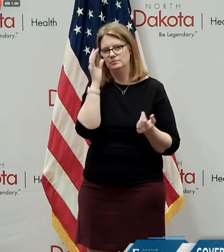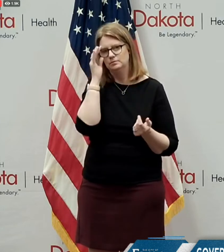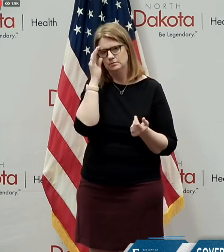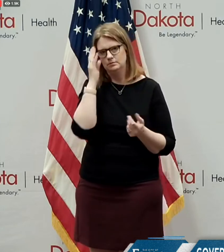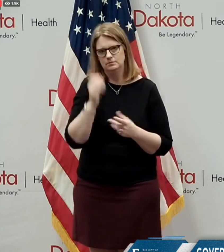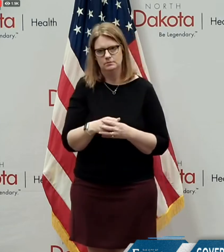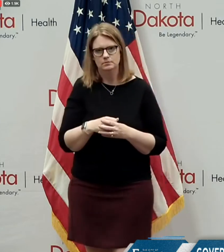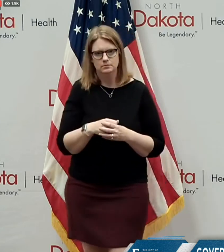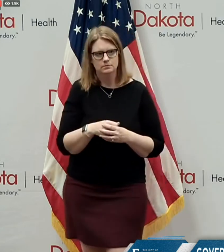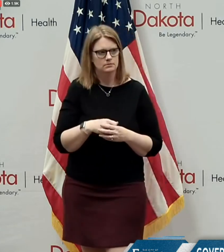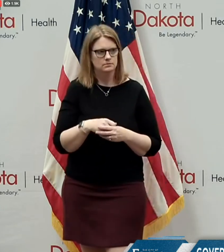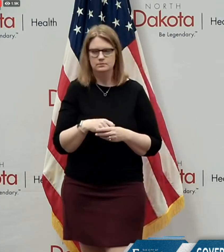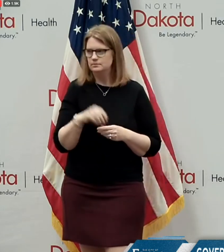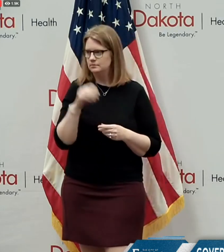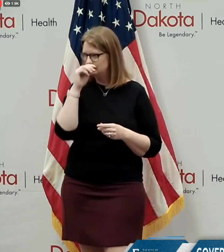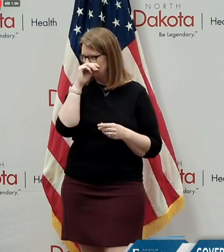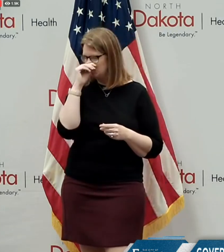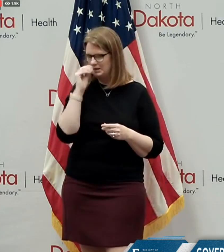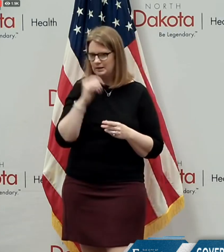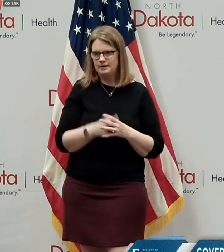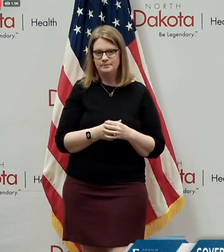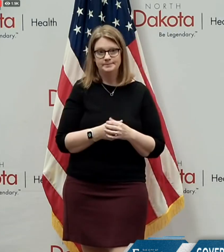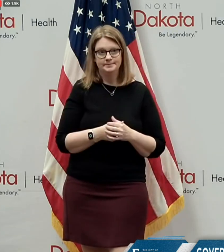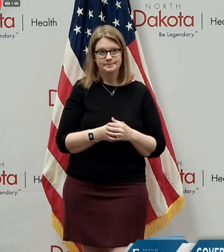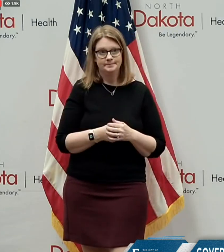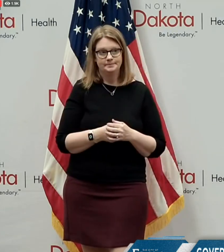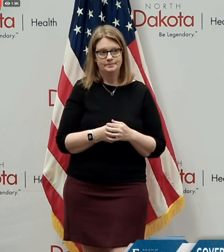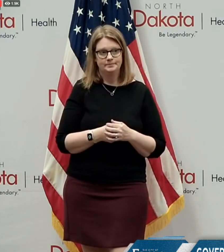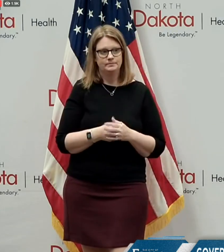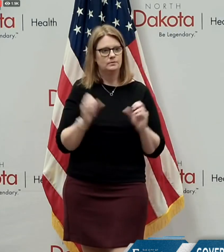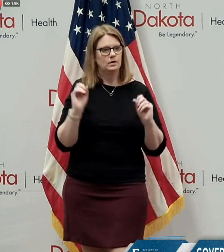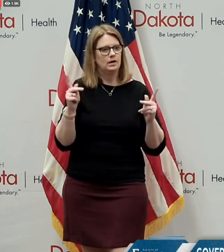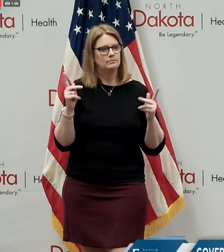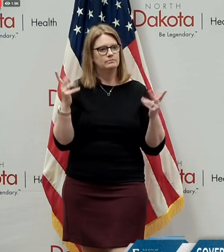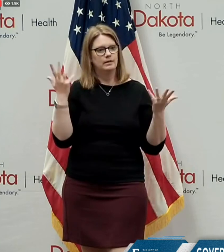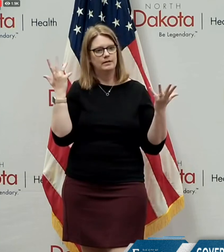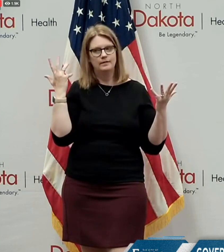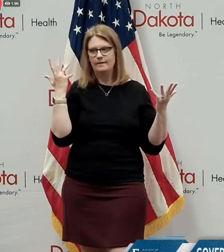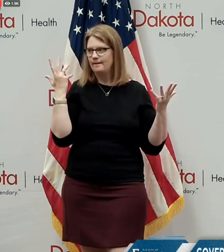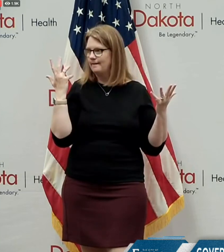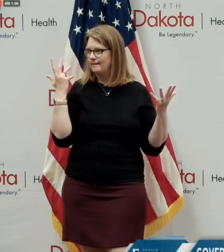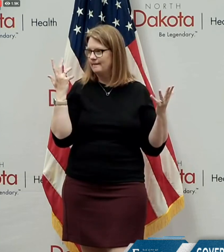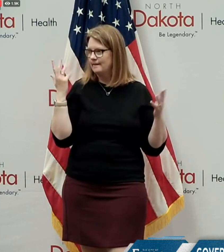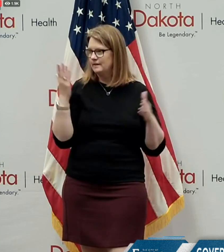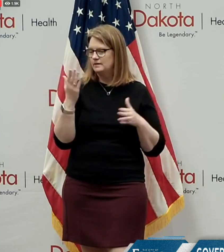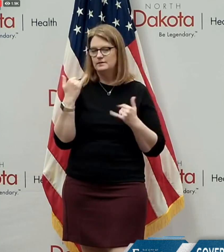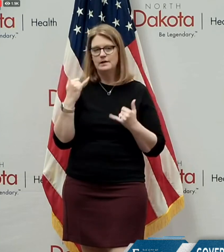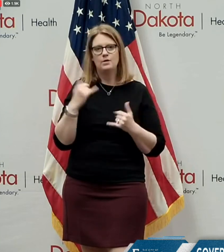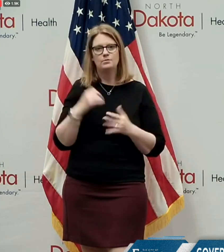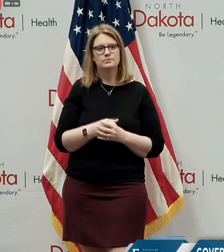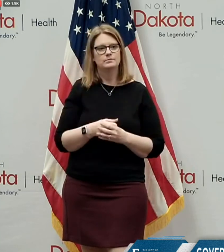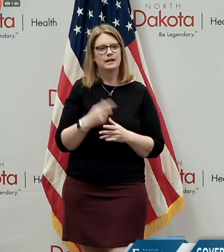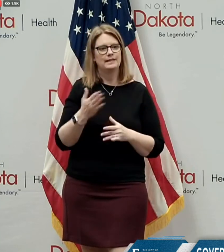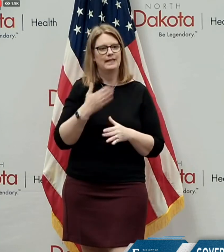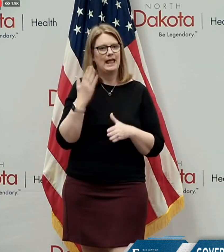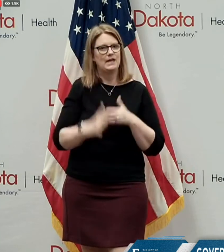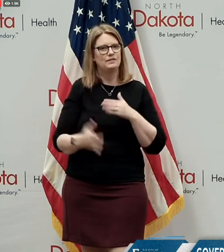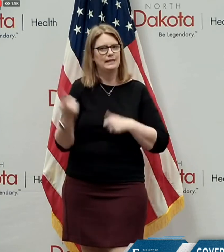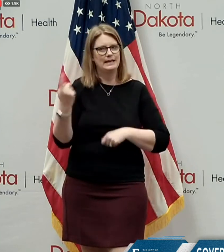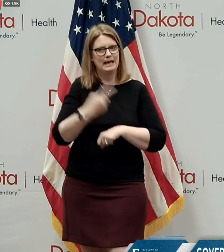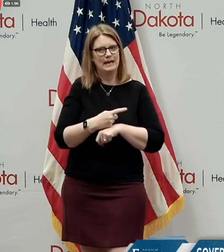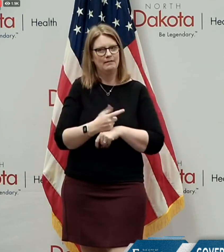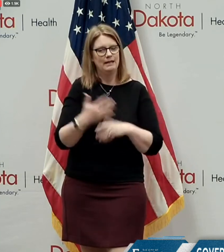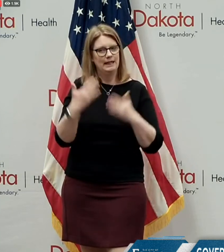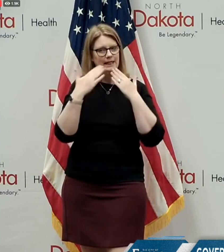Okay, I think we're at that point at the end of the day where we want to